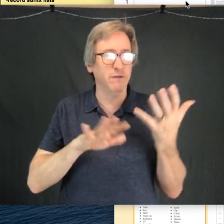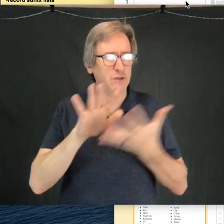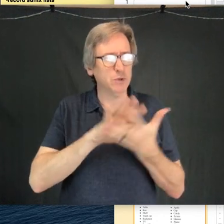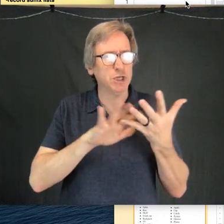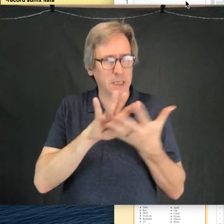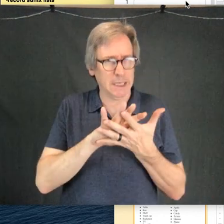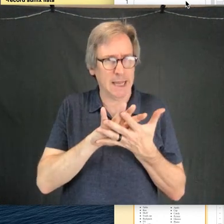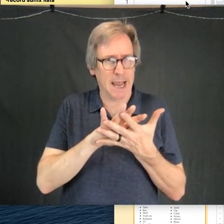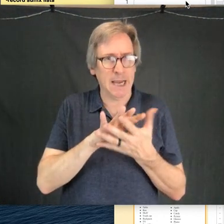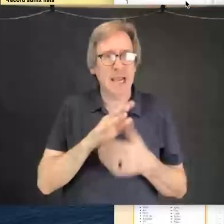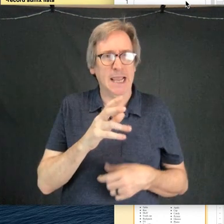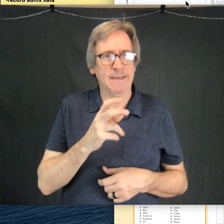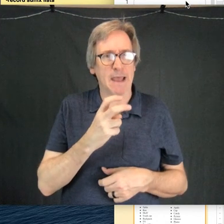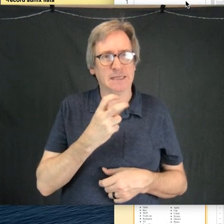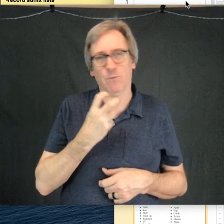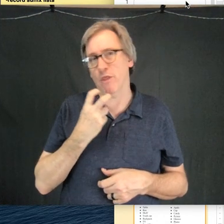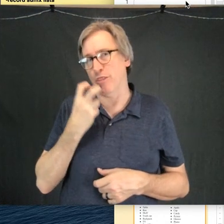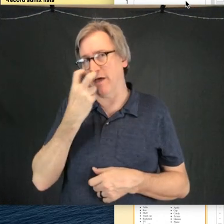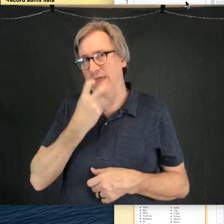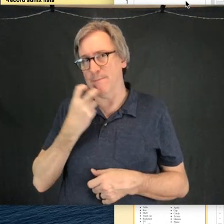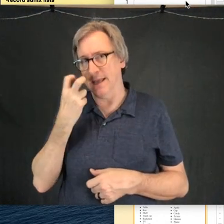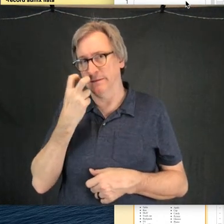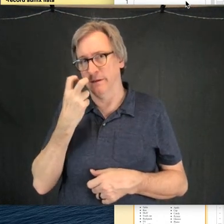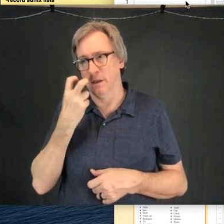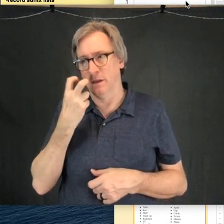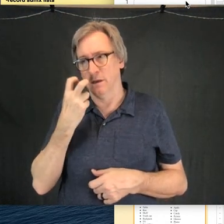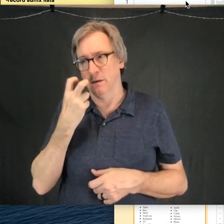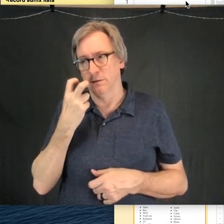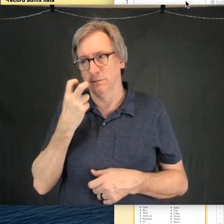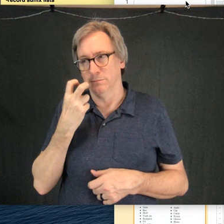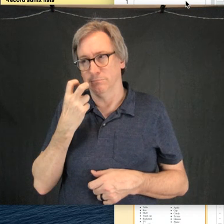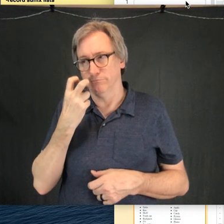a confusion in that someone thought they meant